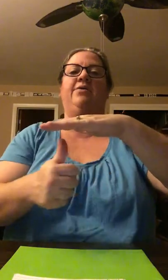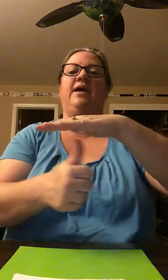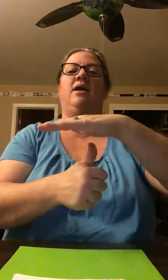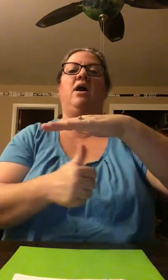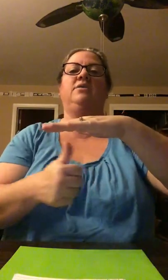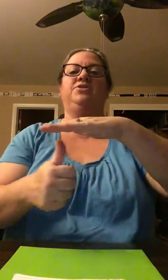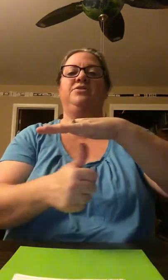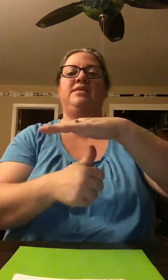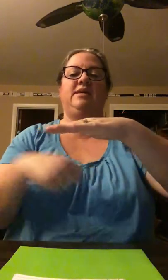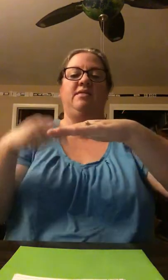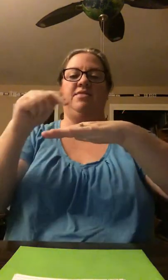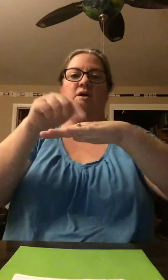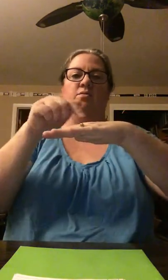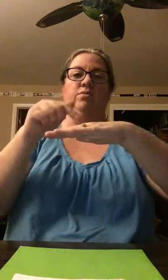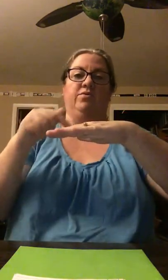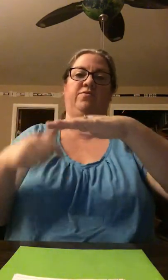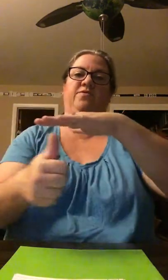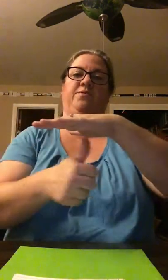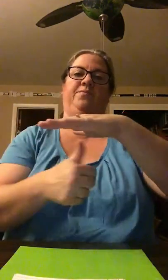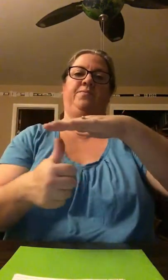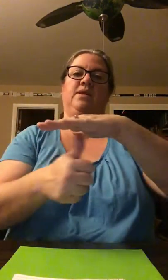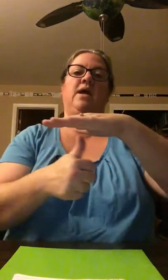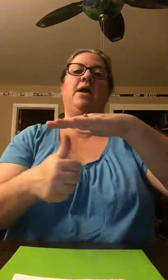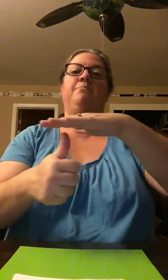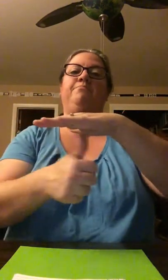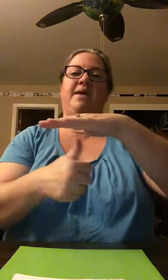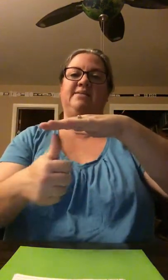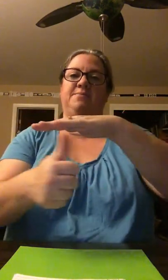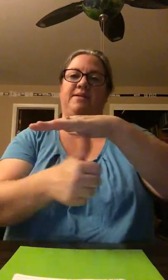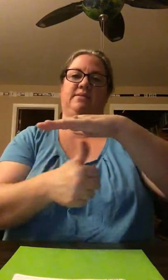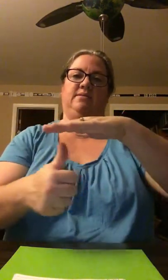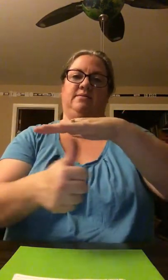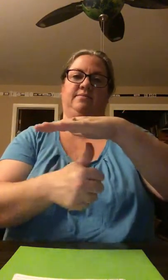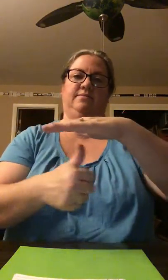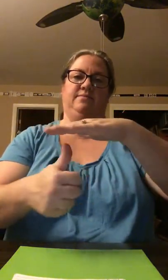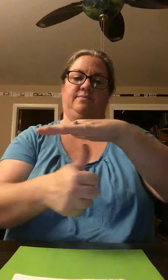area underneath a roof. Basement.